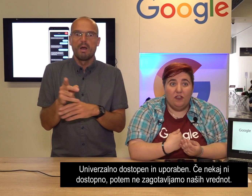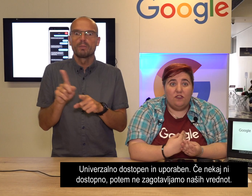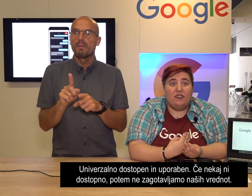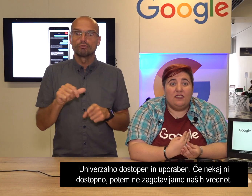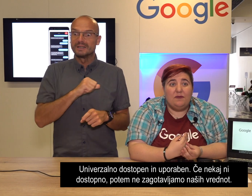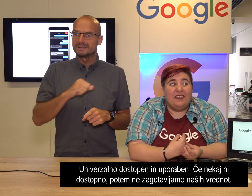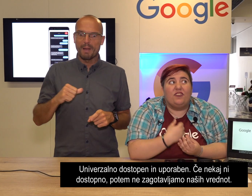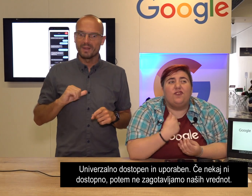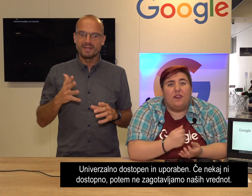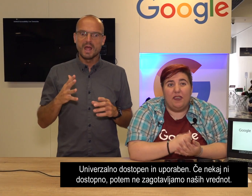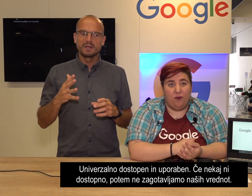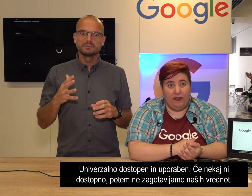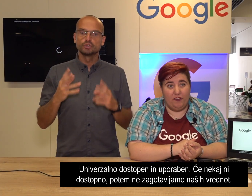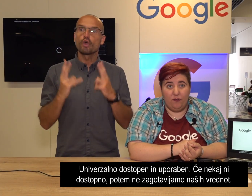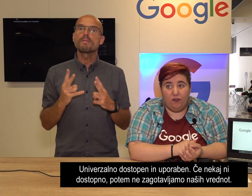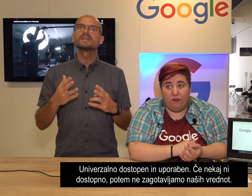values.